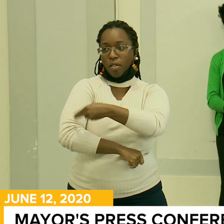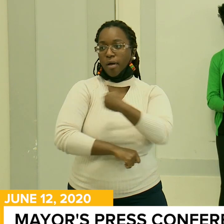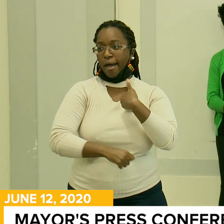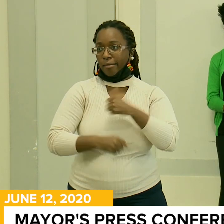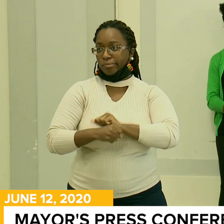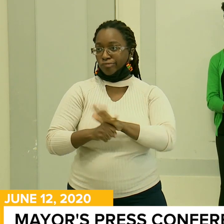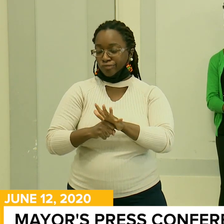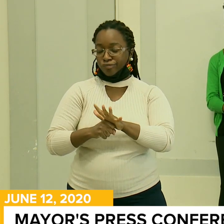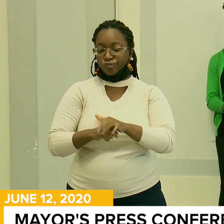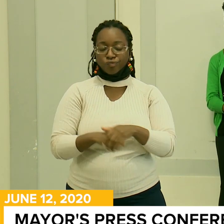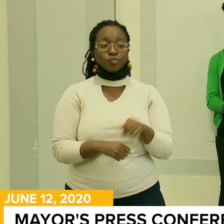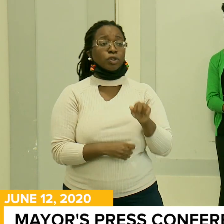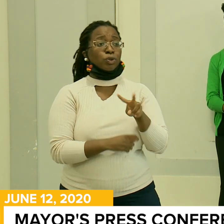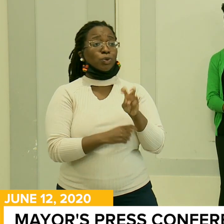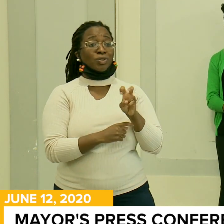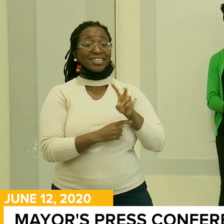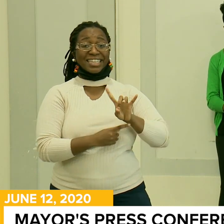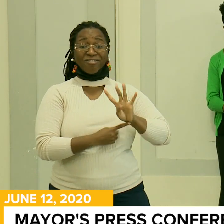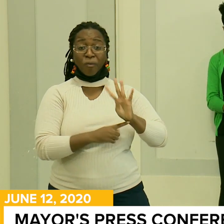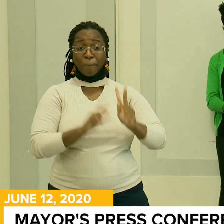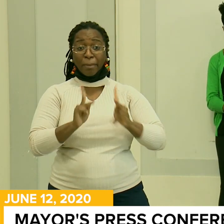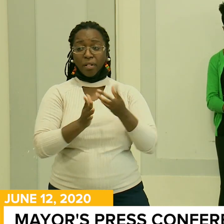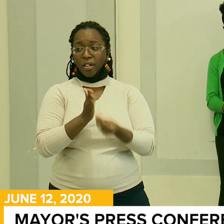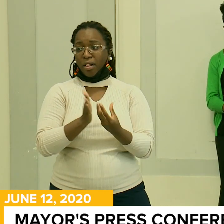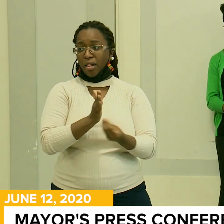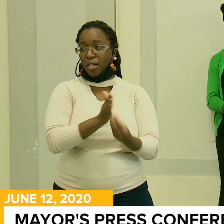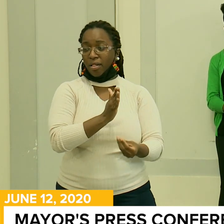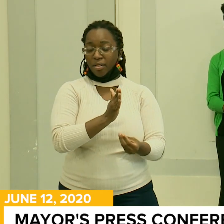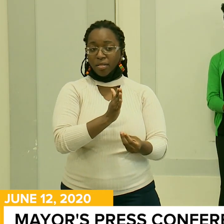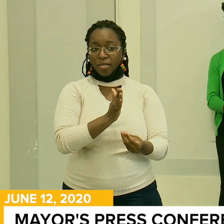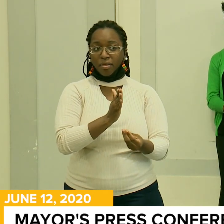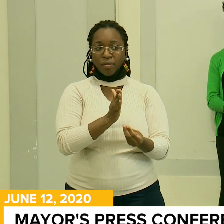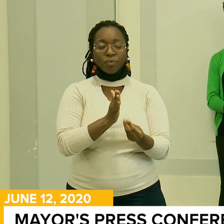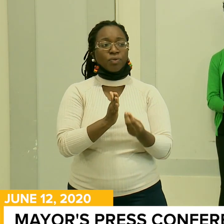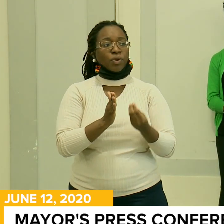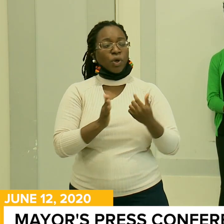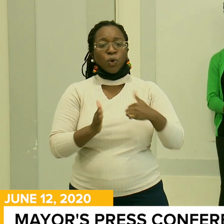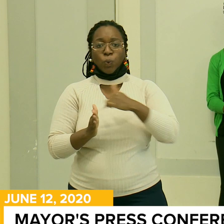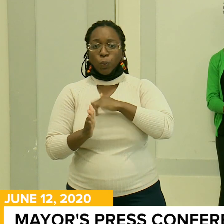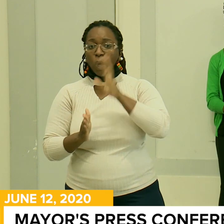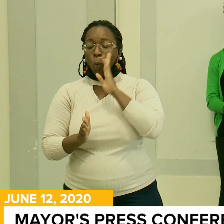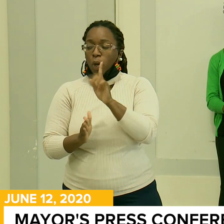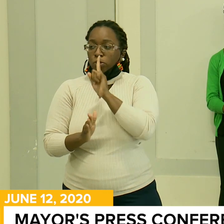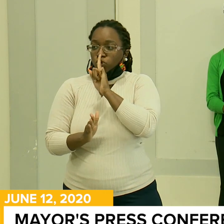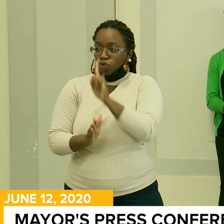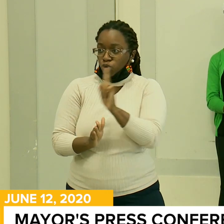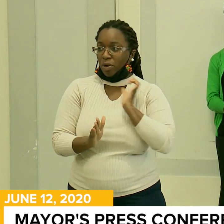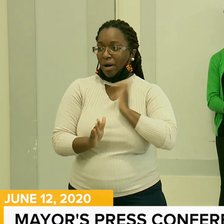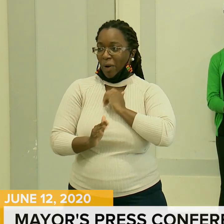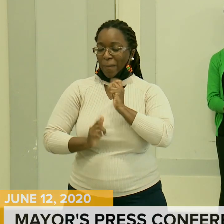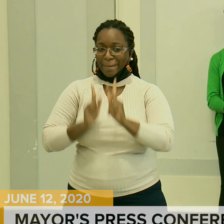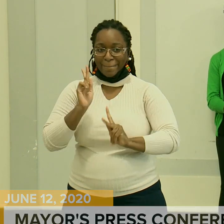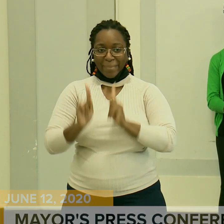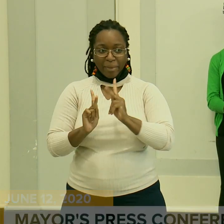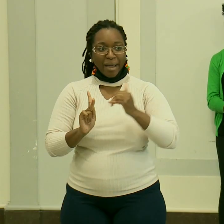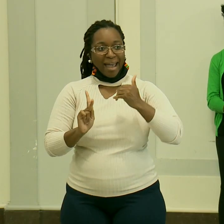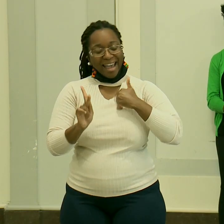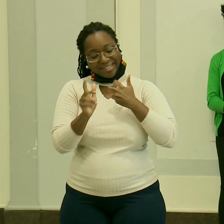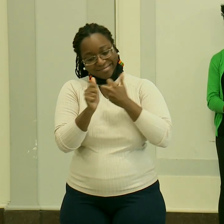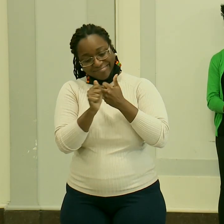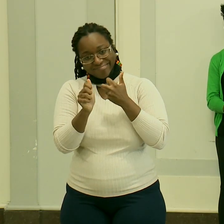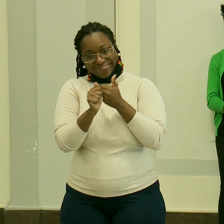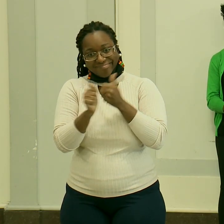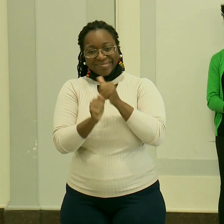and 284 deaths. I'm up here as much as possible to ensure our residents have the most up-to-date and